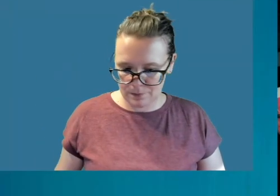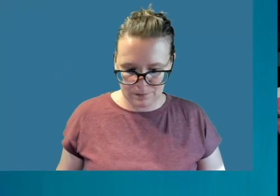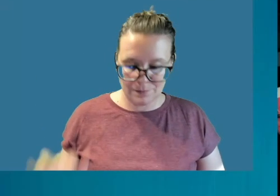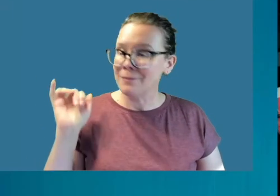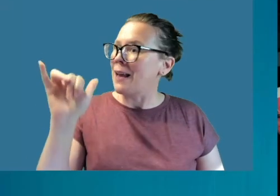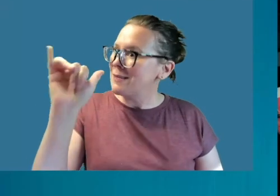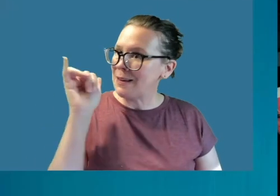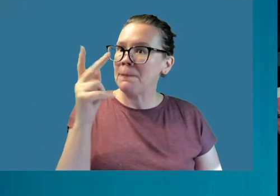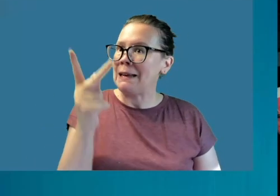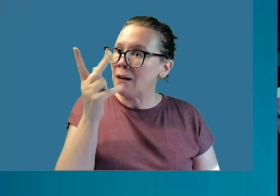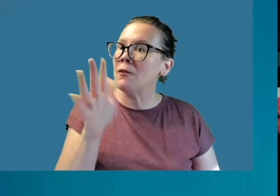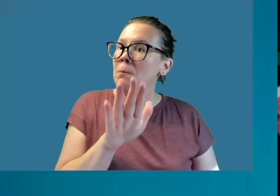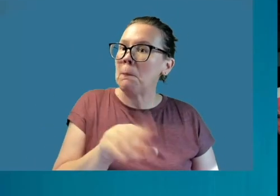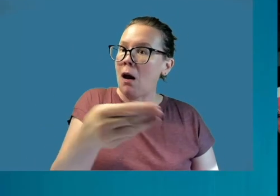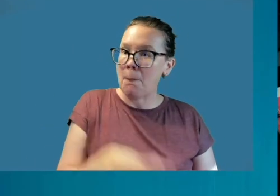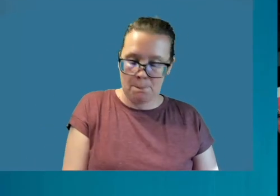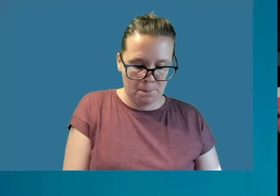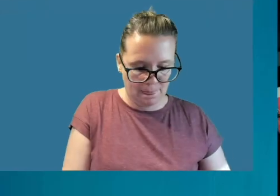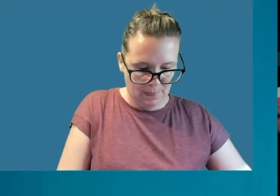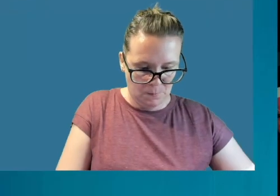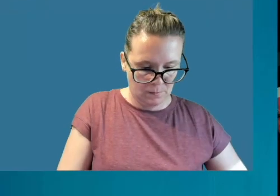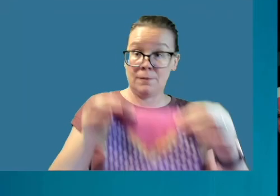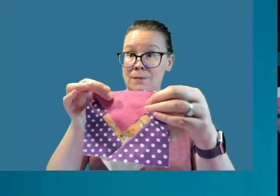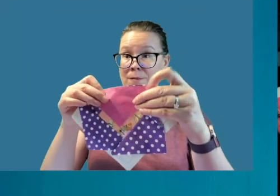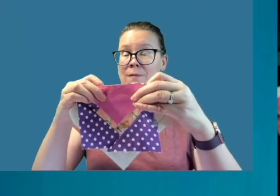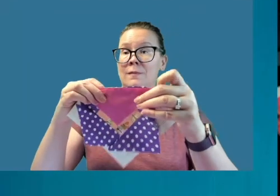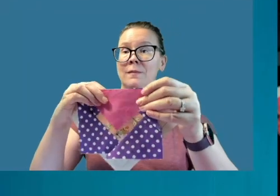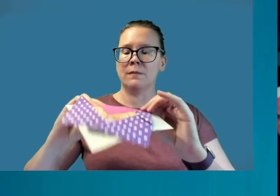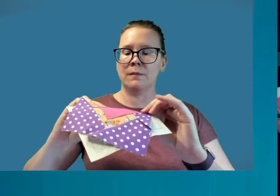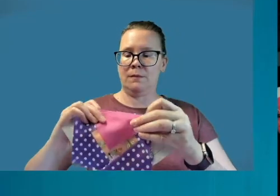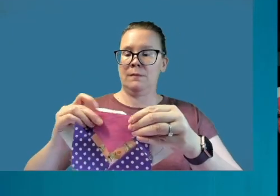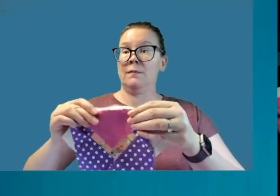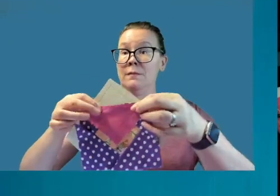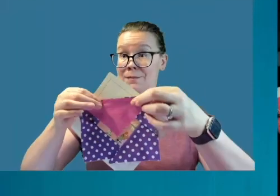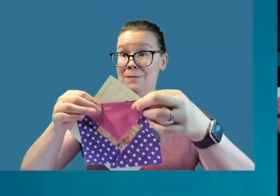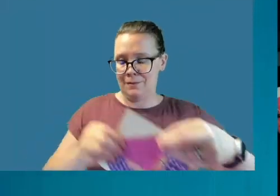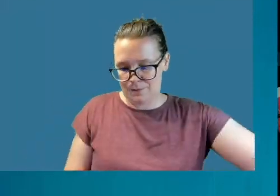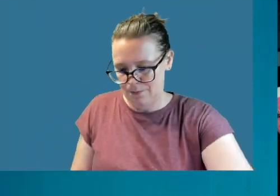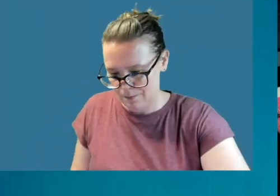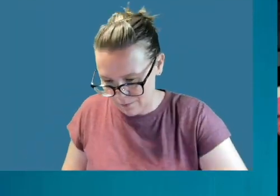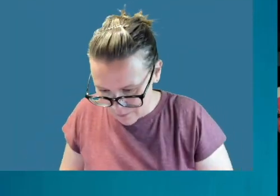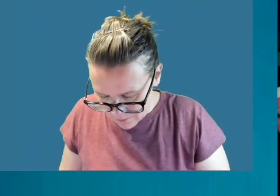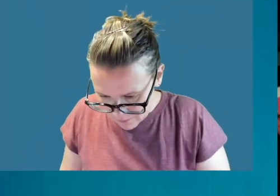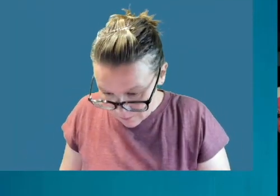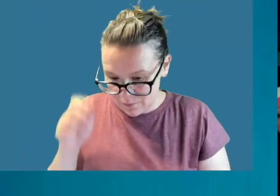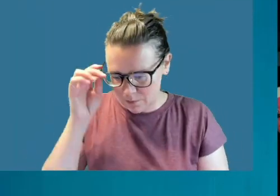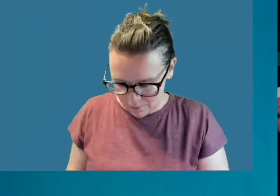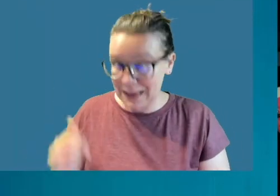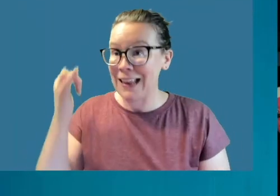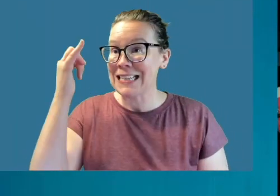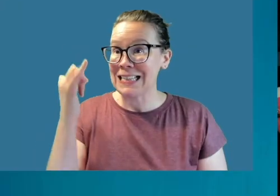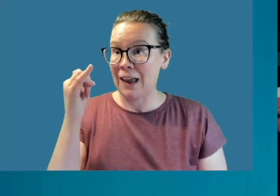have a generous amount of fabric on either side. And then you tip that paper up and